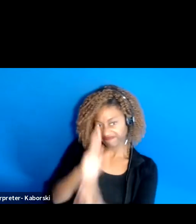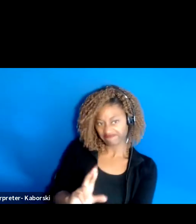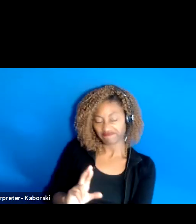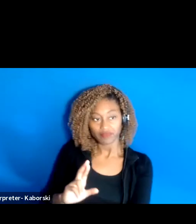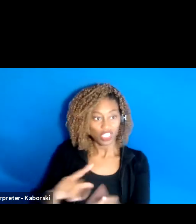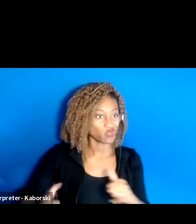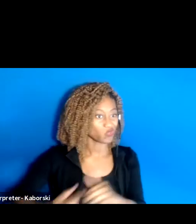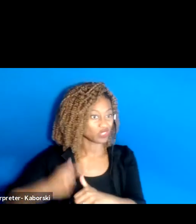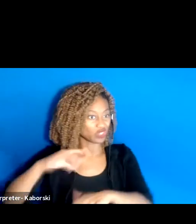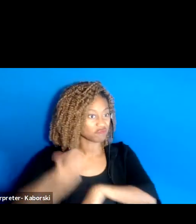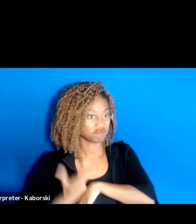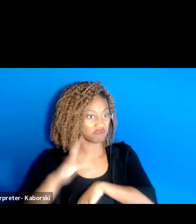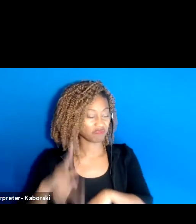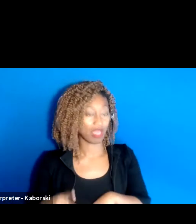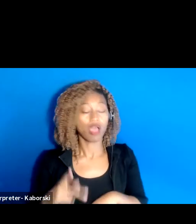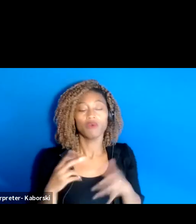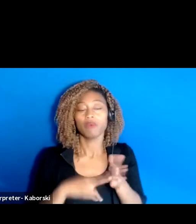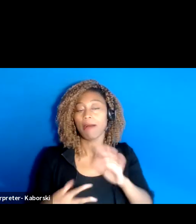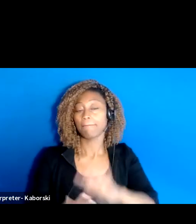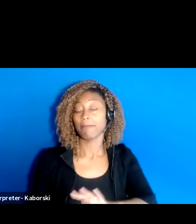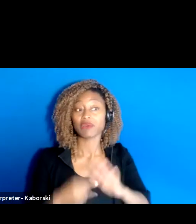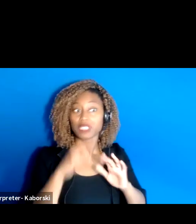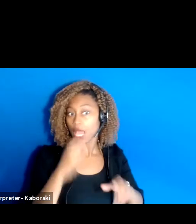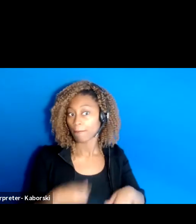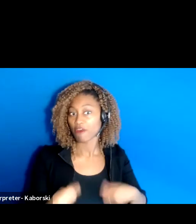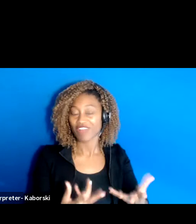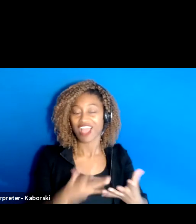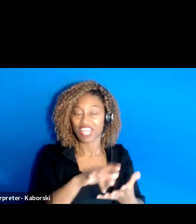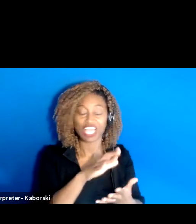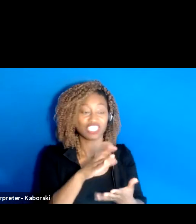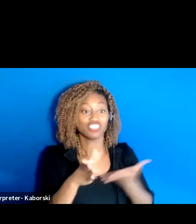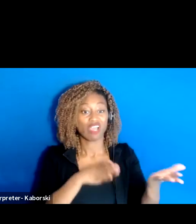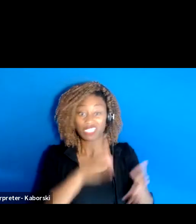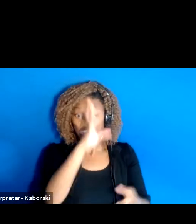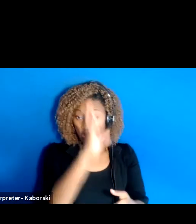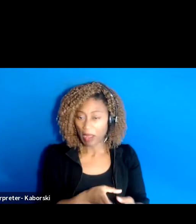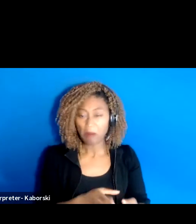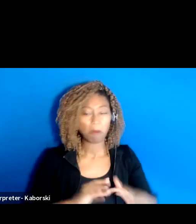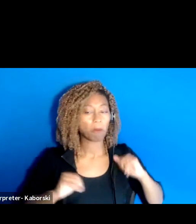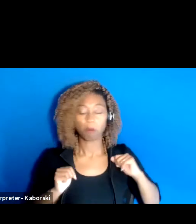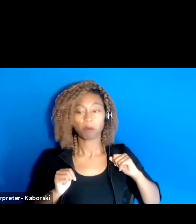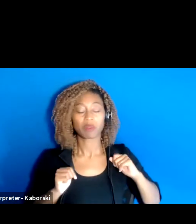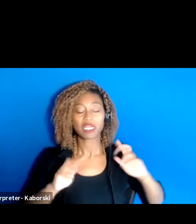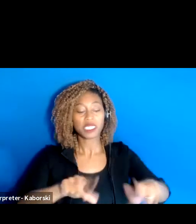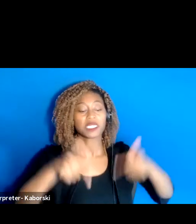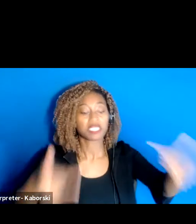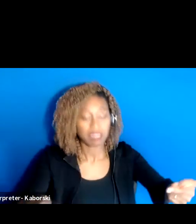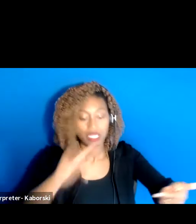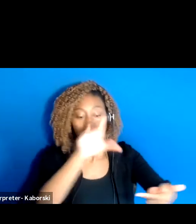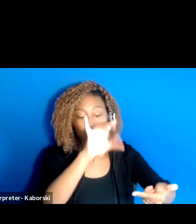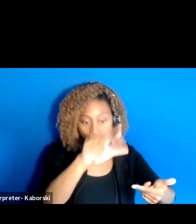example, silks would not be providing those services directly. That would be for the centers to